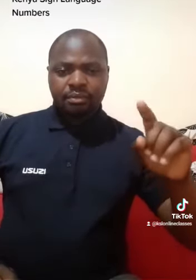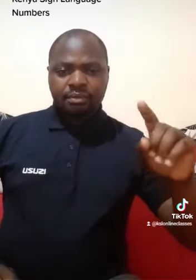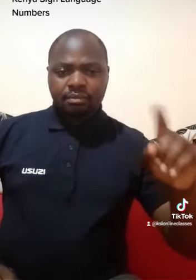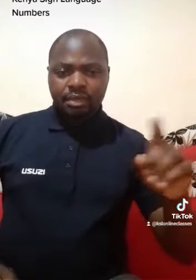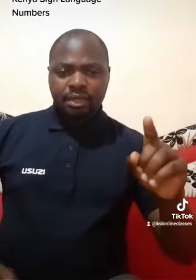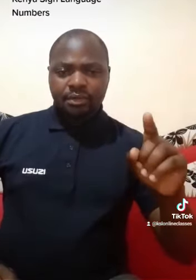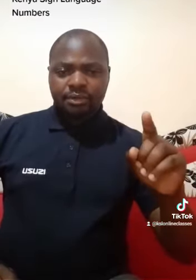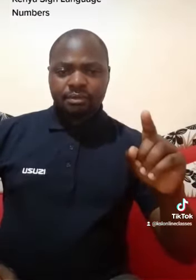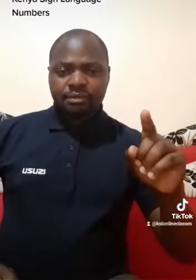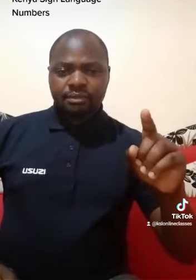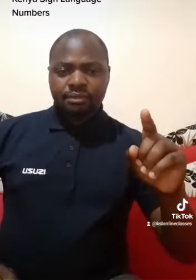1 billion,